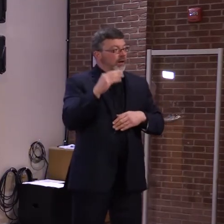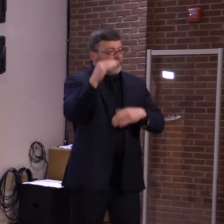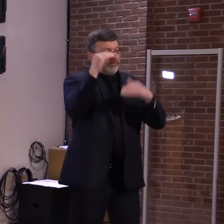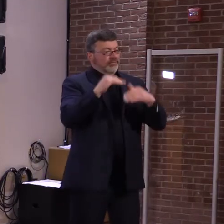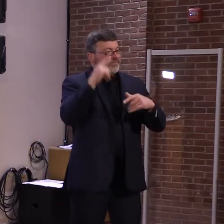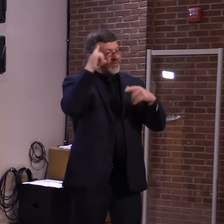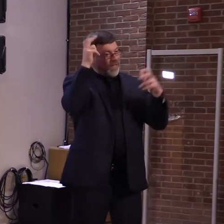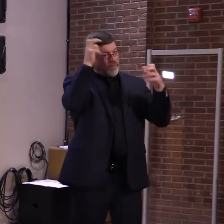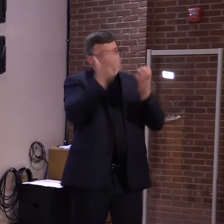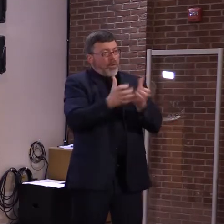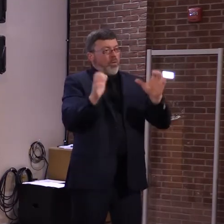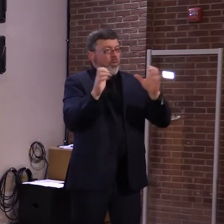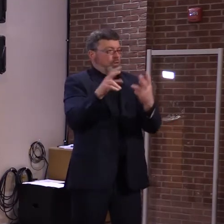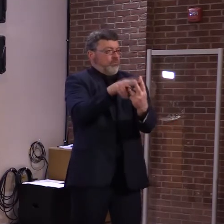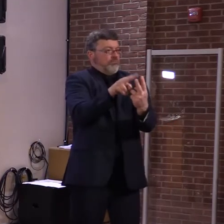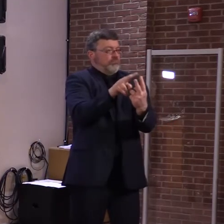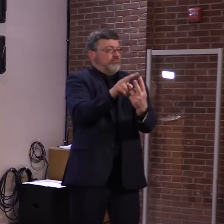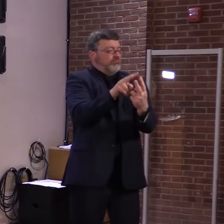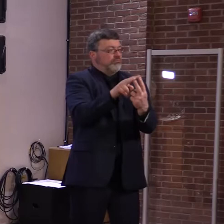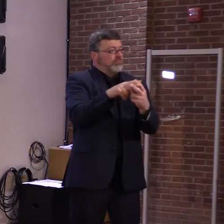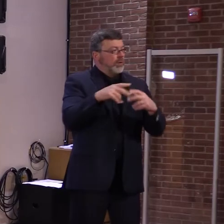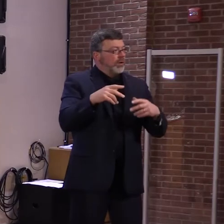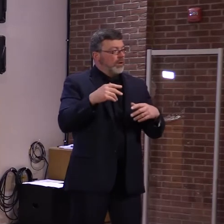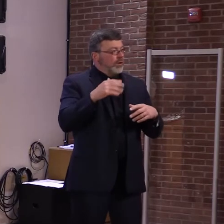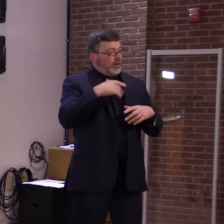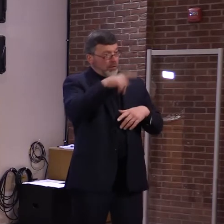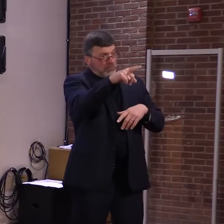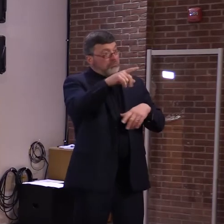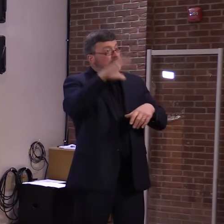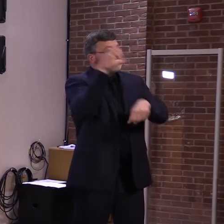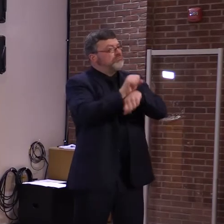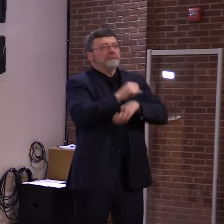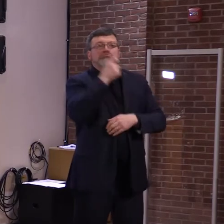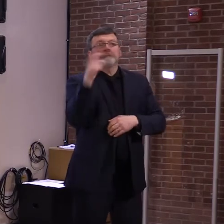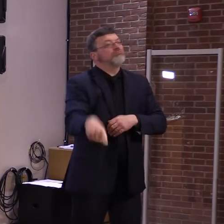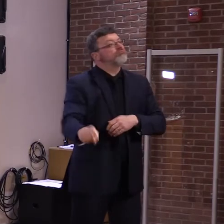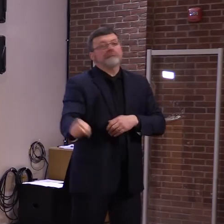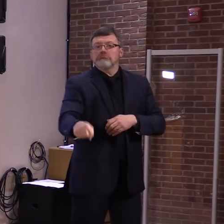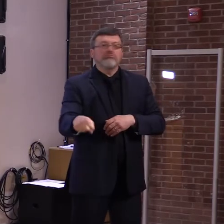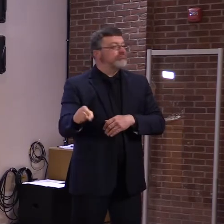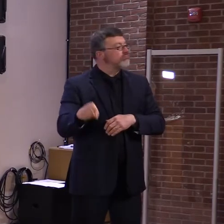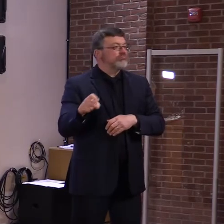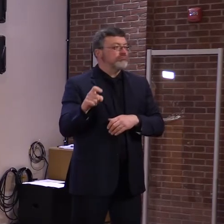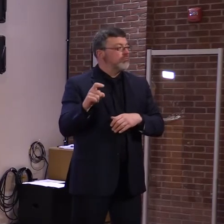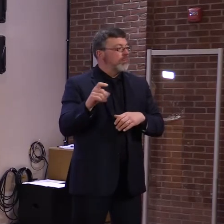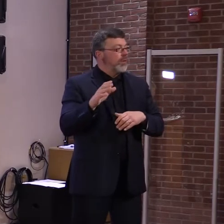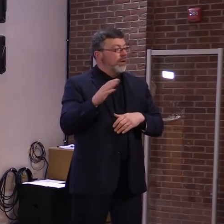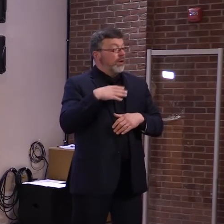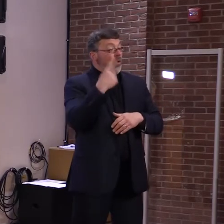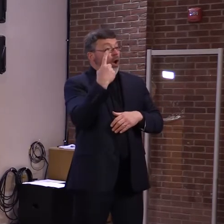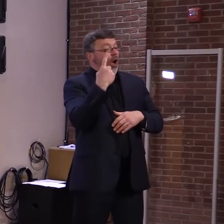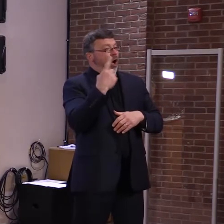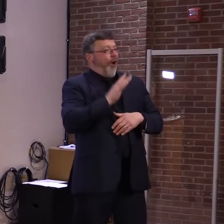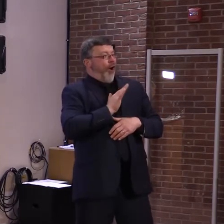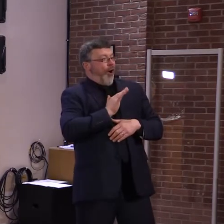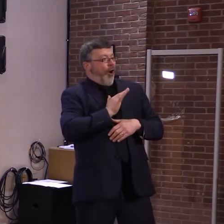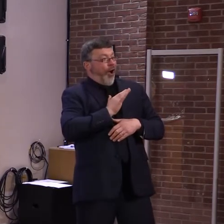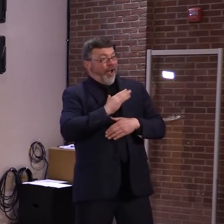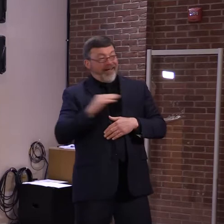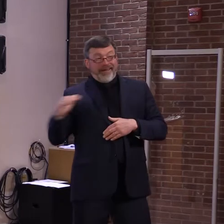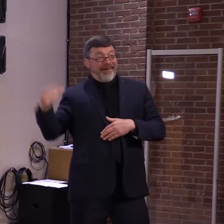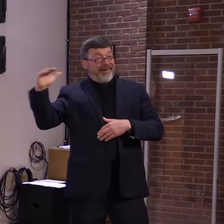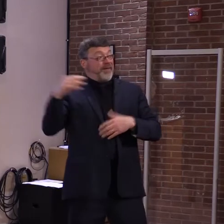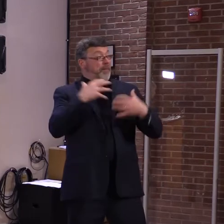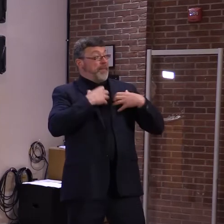those vaccinated, as the governor mentioned, at Bear Ridge will be given a free admission to that night's race or a